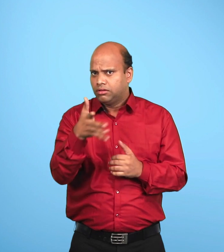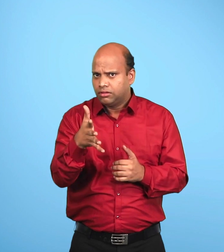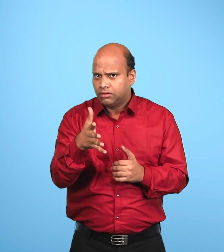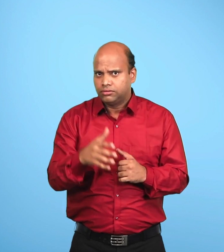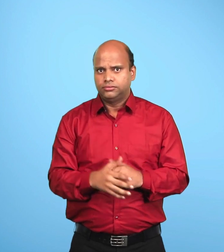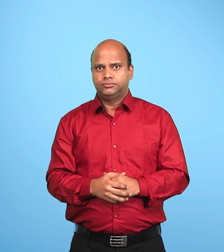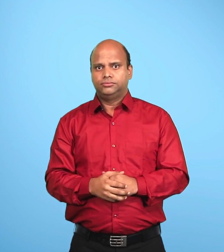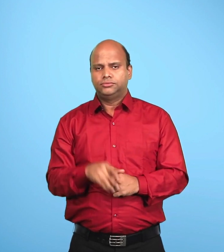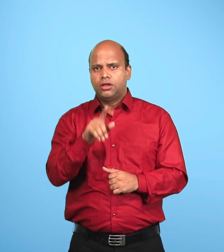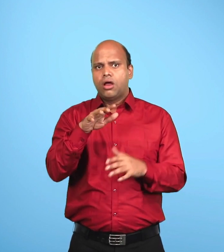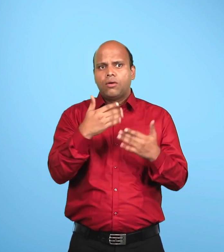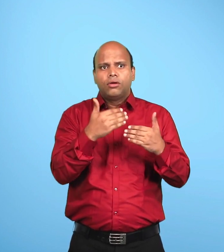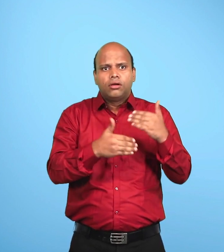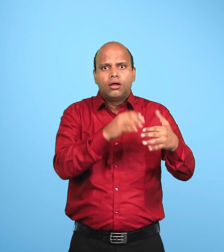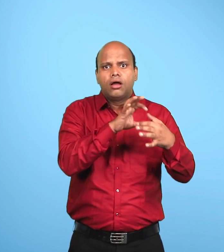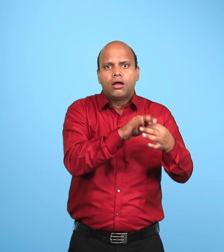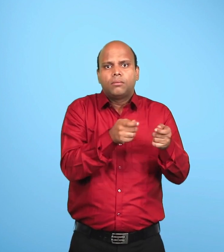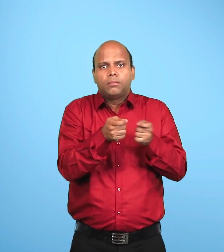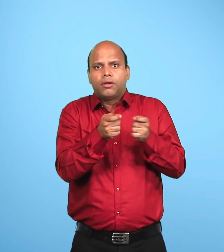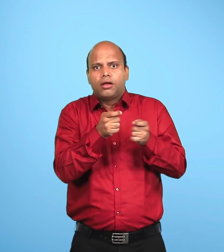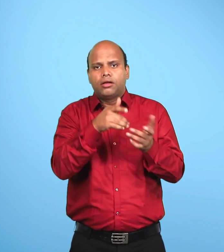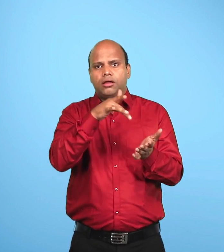Isn't it? How do they manage to survive?